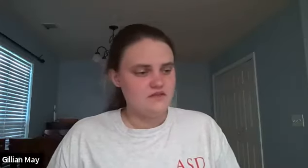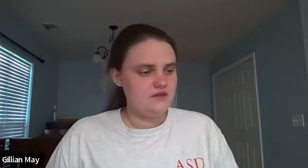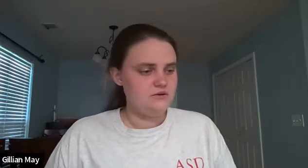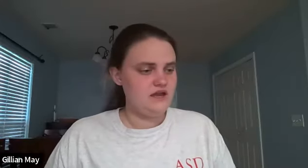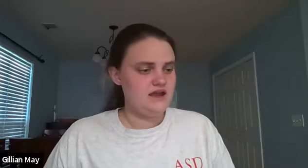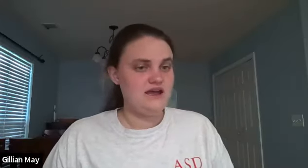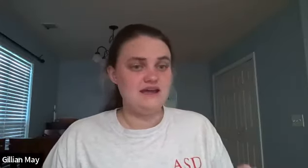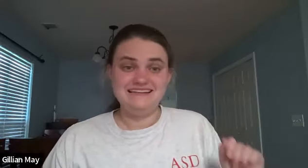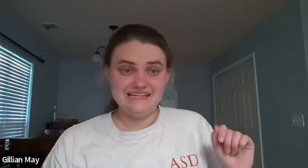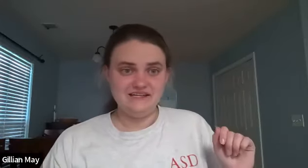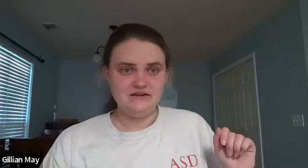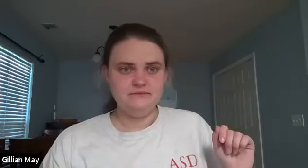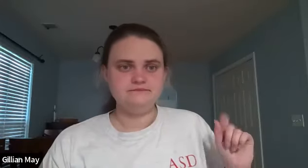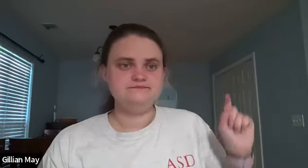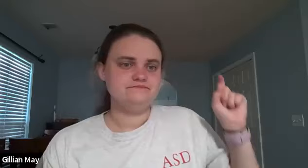Then we had need.